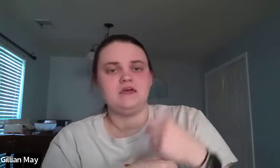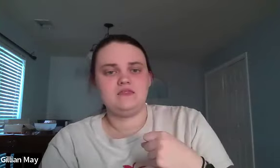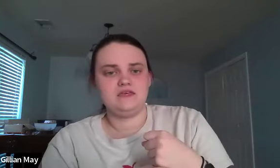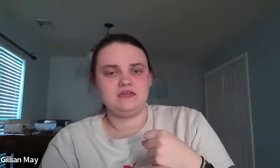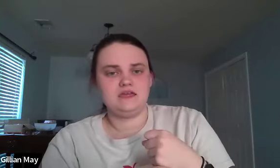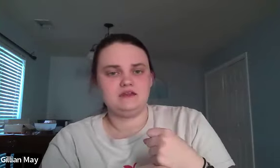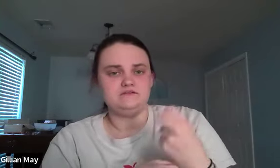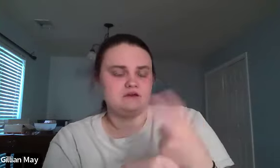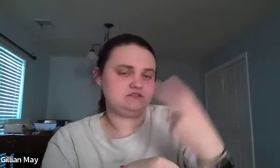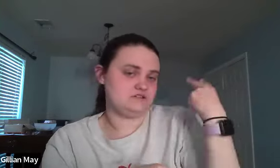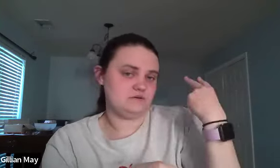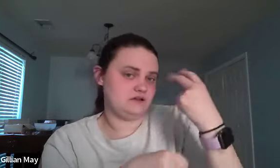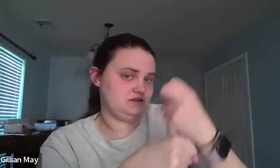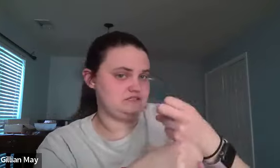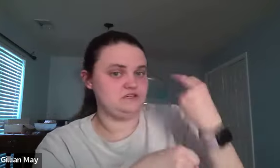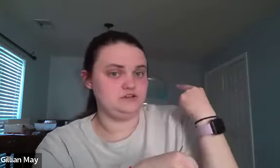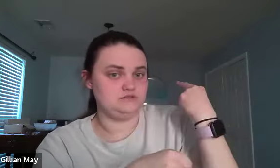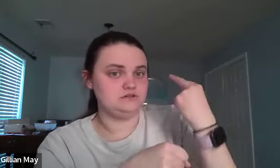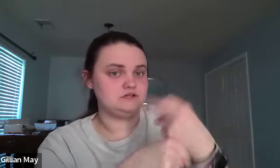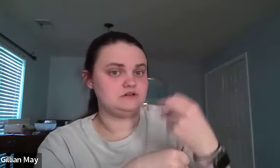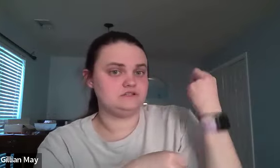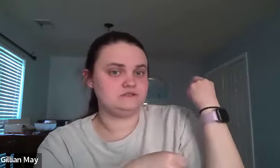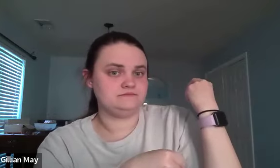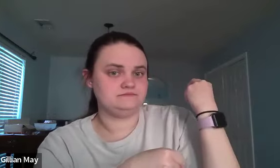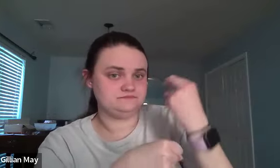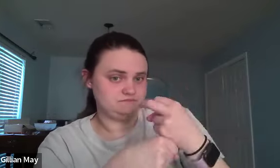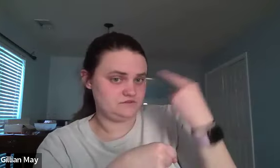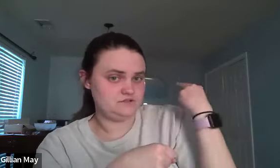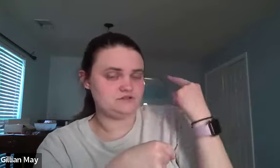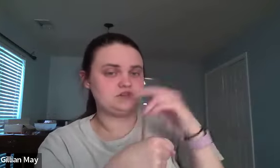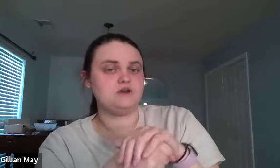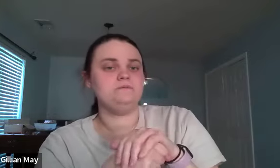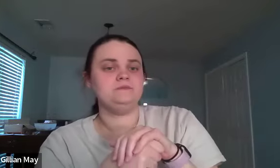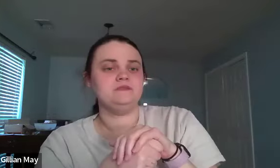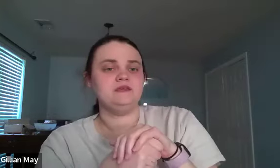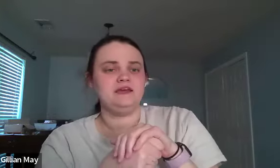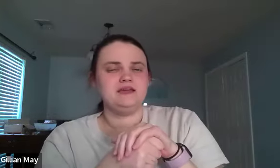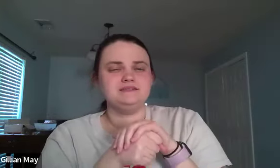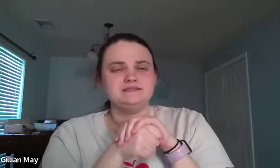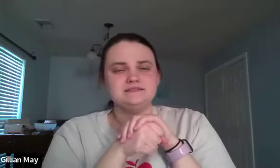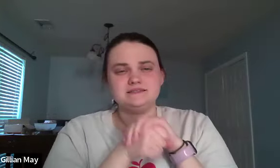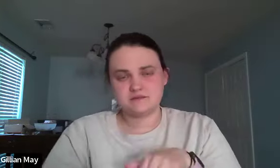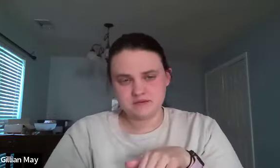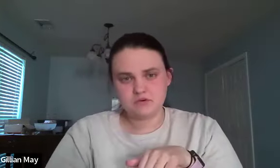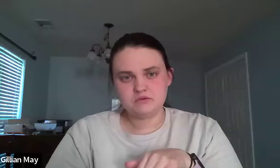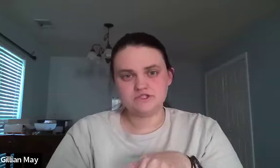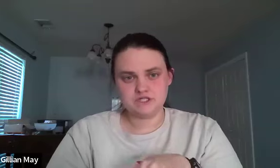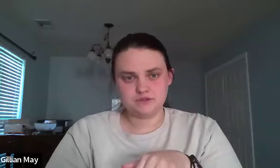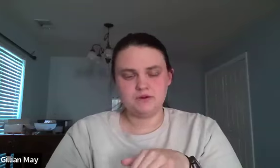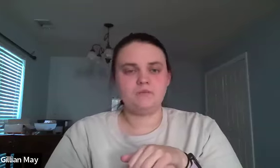And then that's also, like I said, you can do 2 years, 2 years ago. Some people will do what